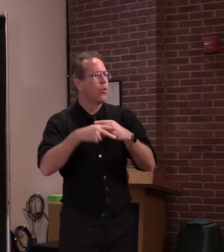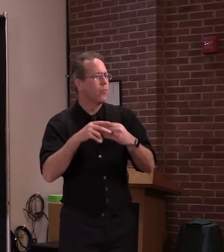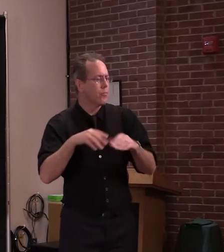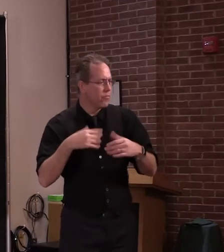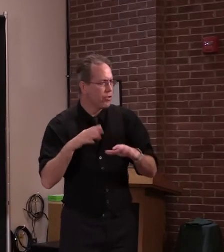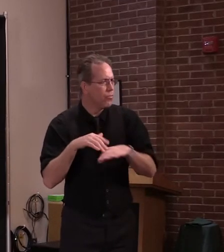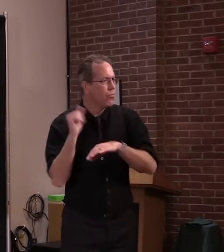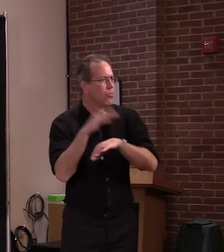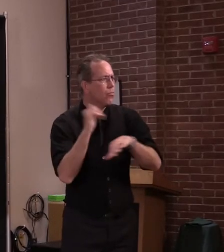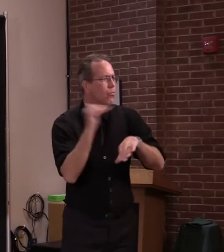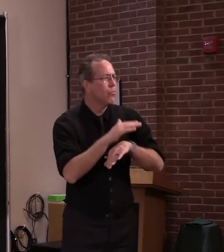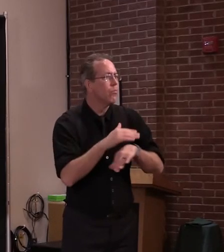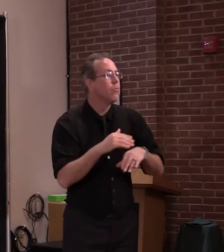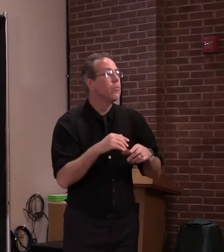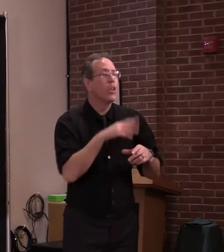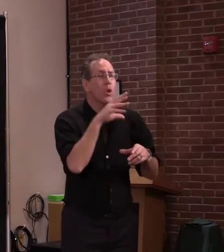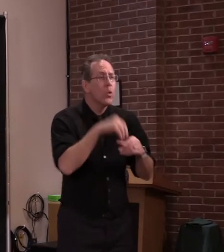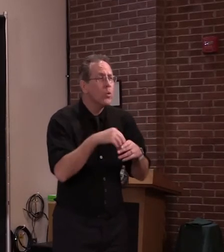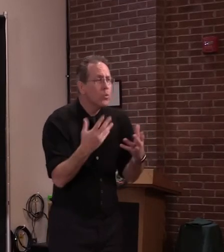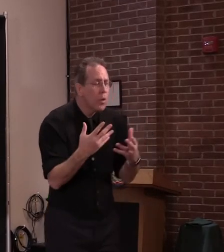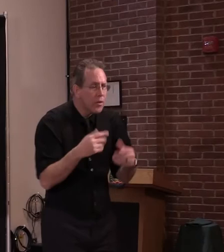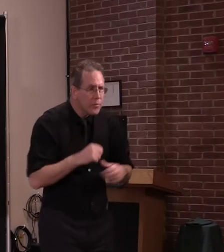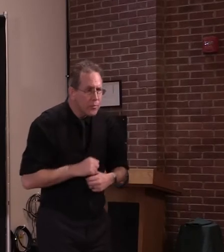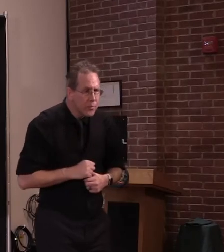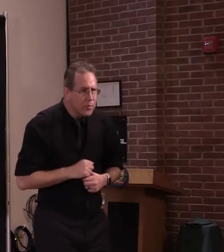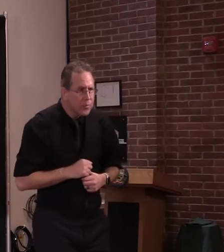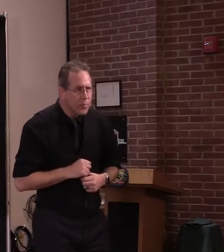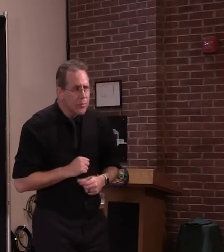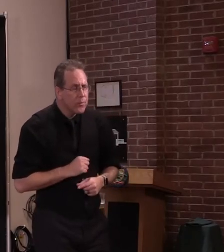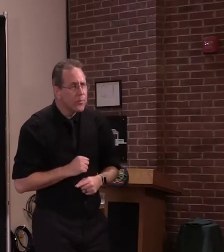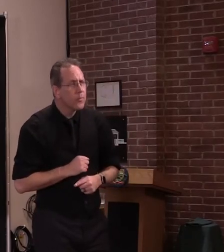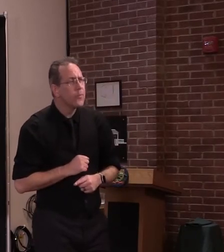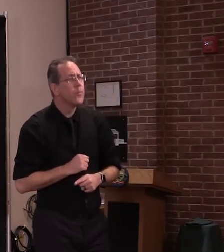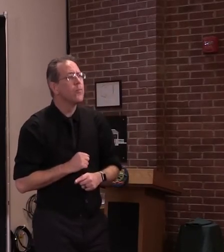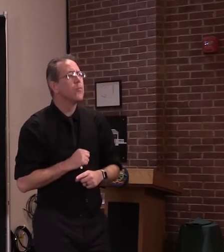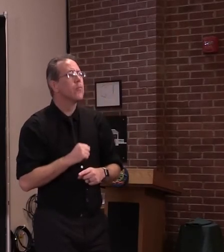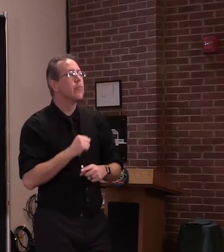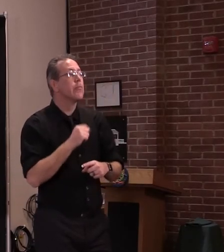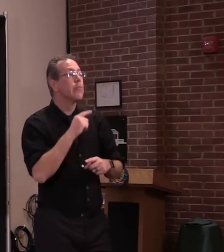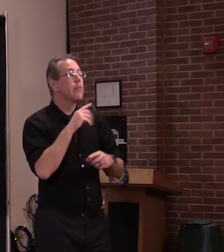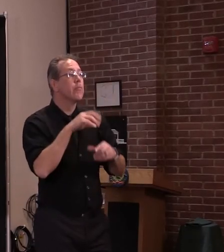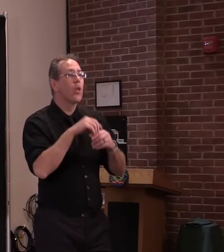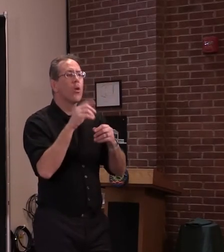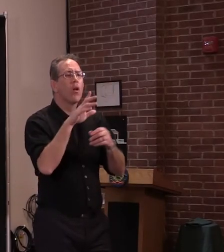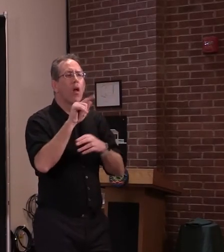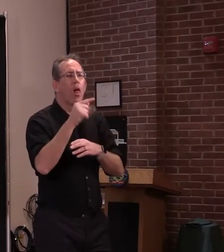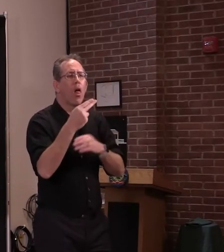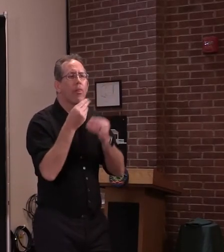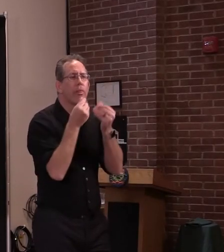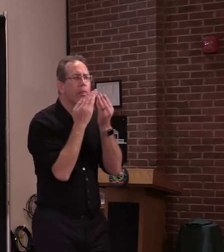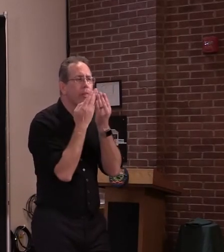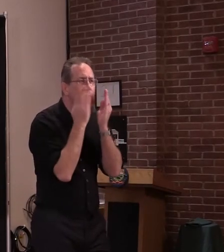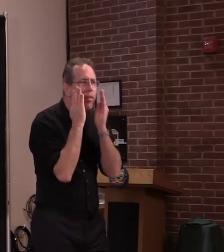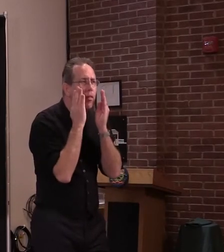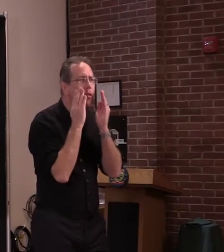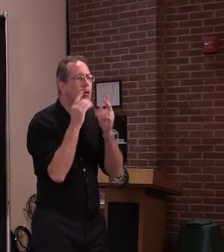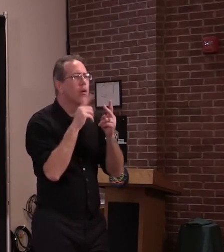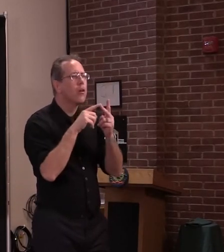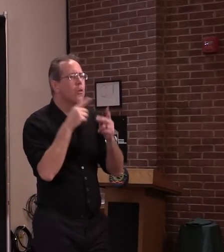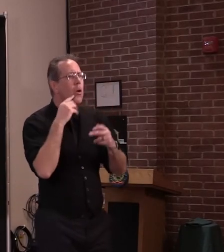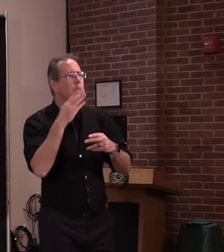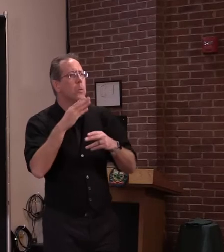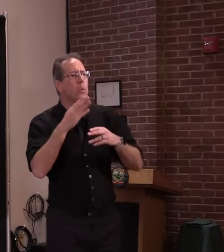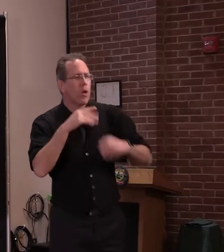does include masks beyond cloth masks and procedure and surgical masks, which have been distributed previously.